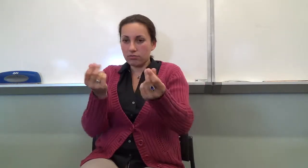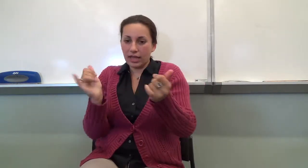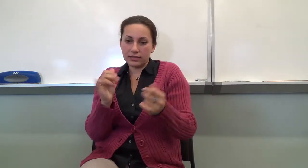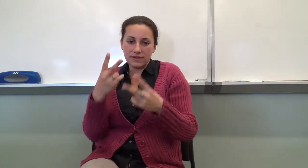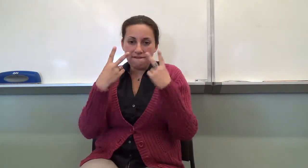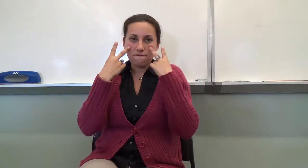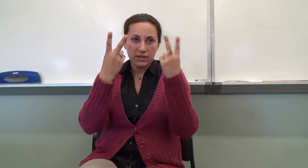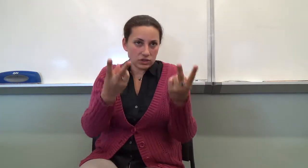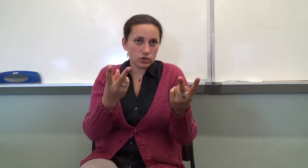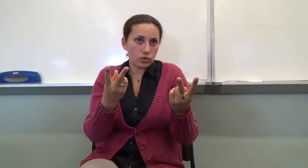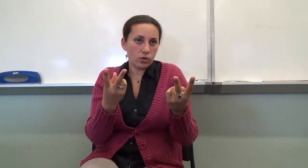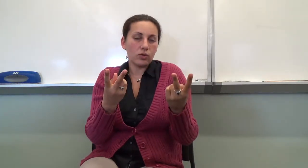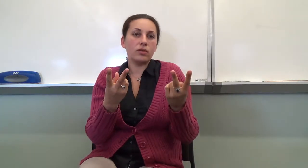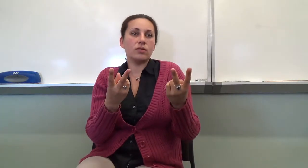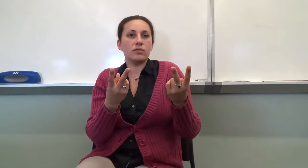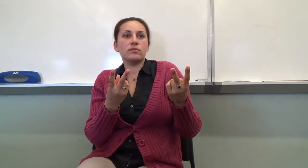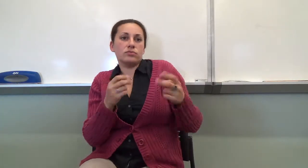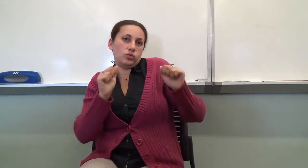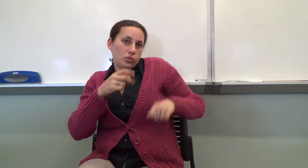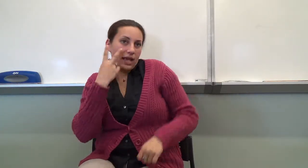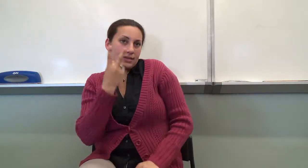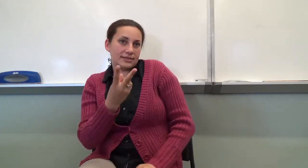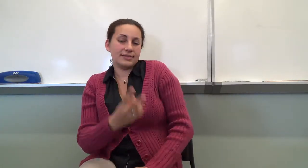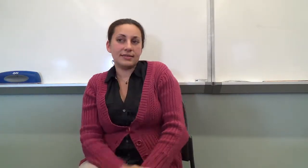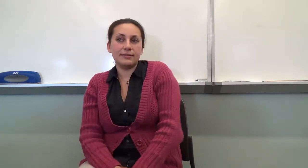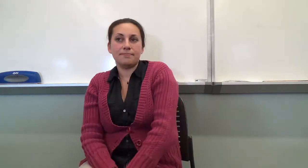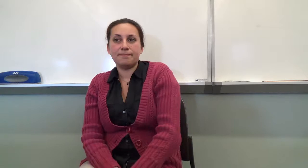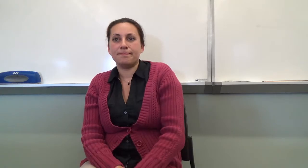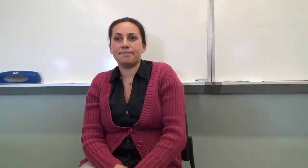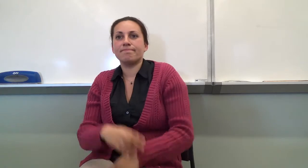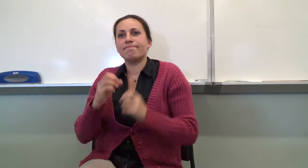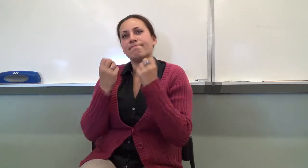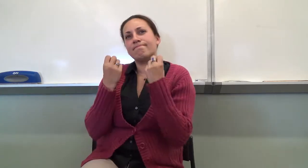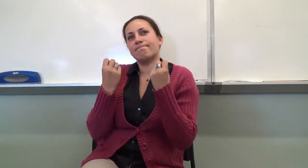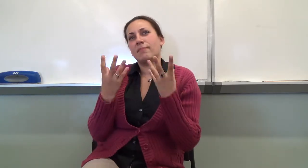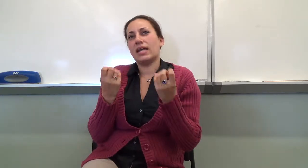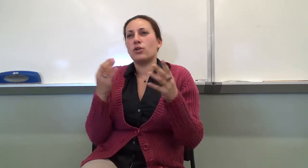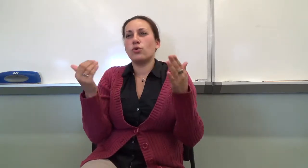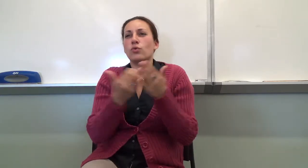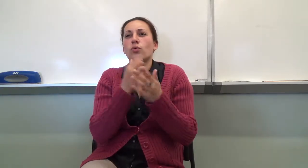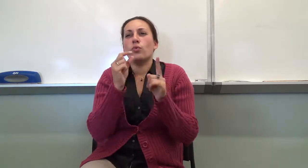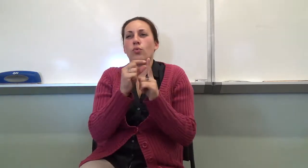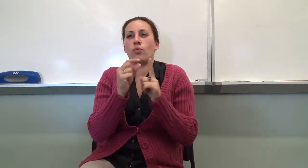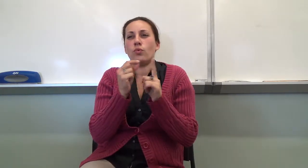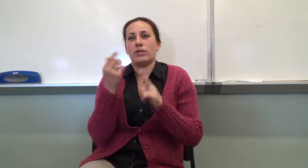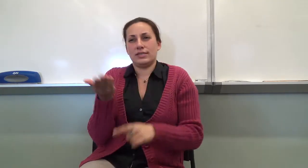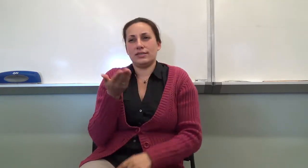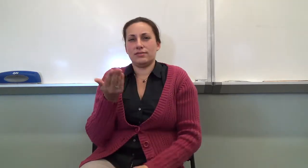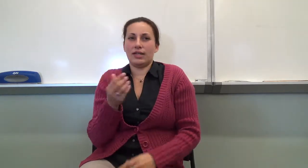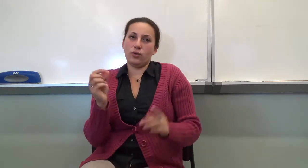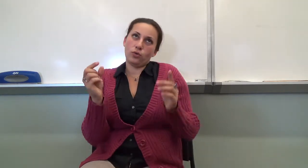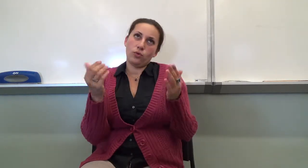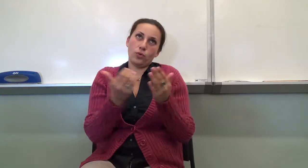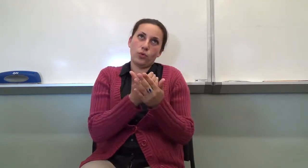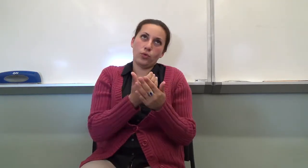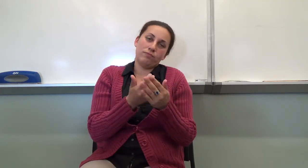of component to it. There's a lot of new words here, new jargon with geometry that we have to